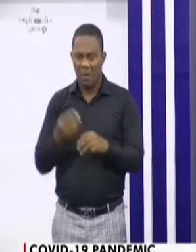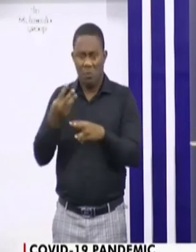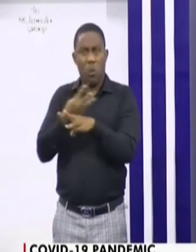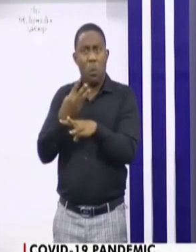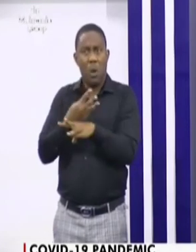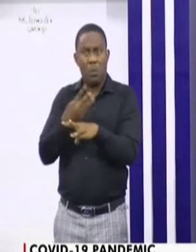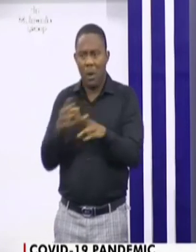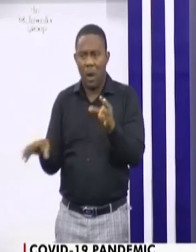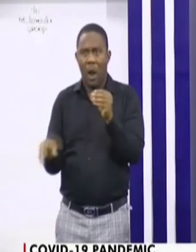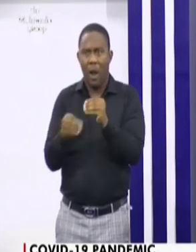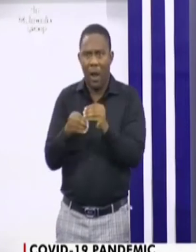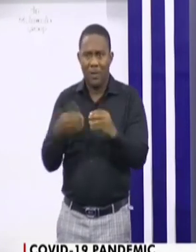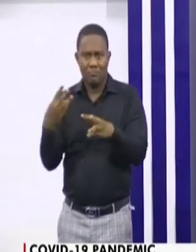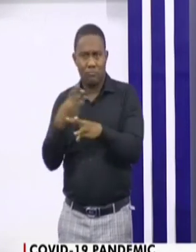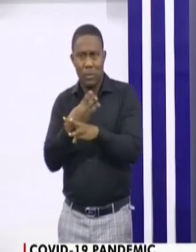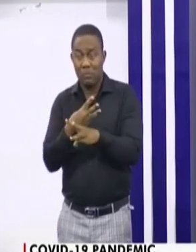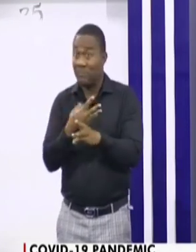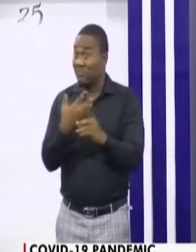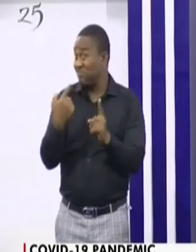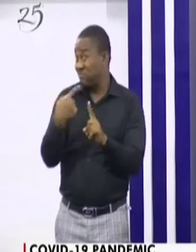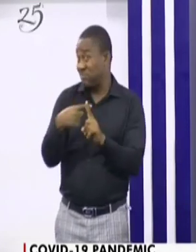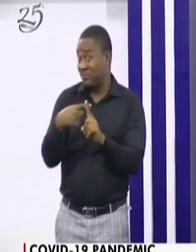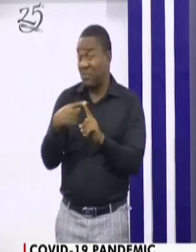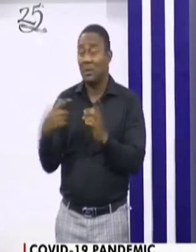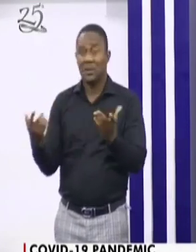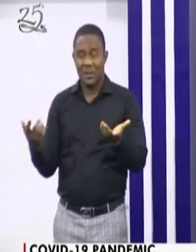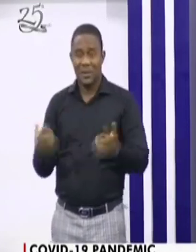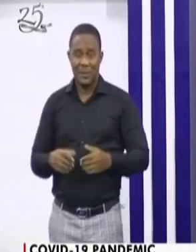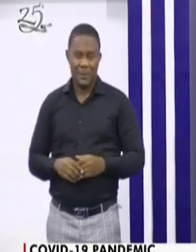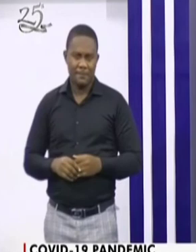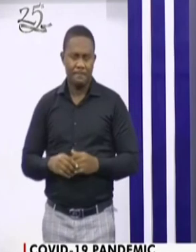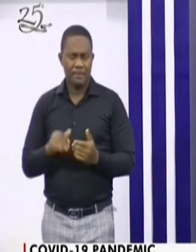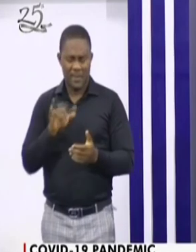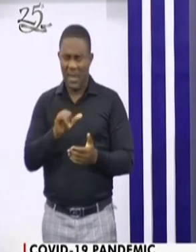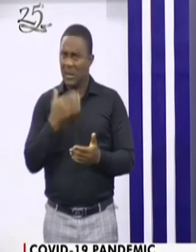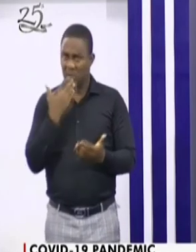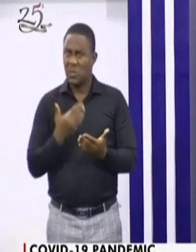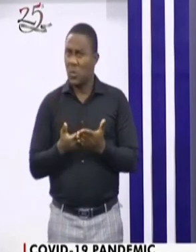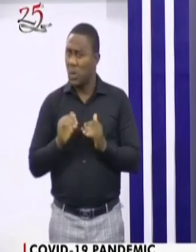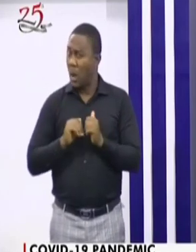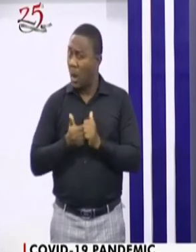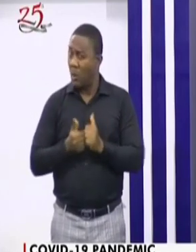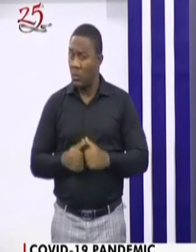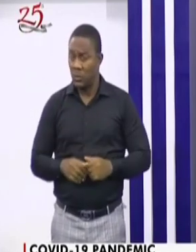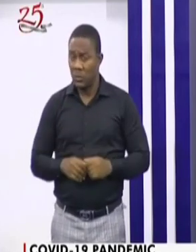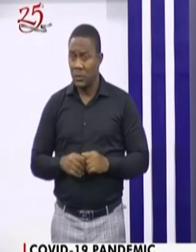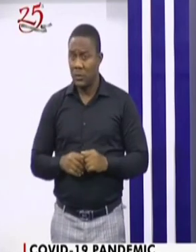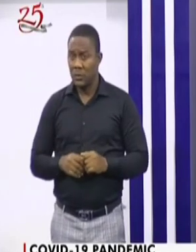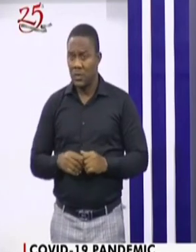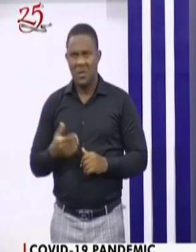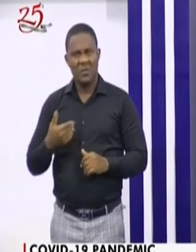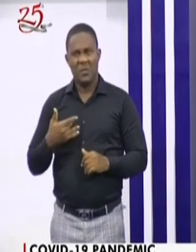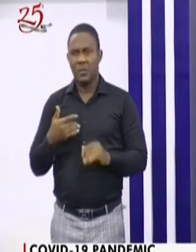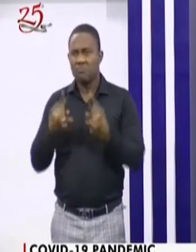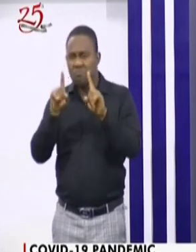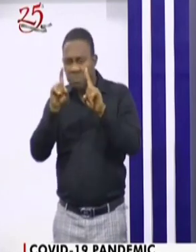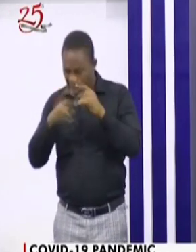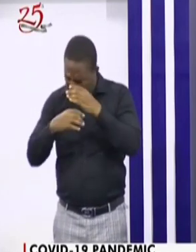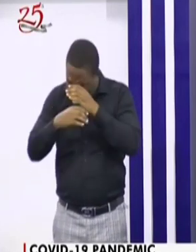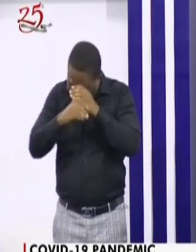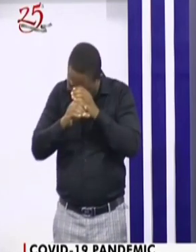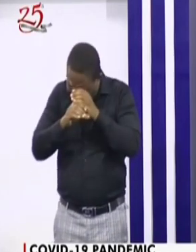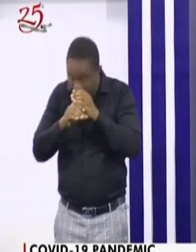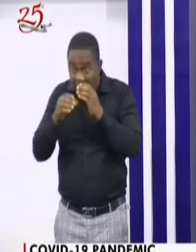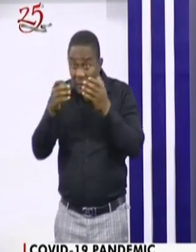multiplication and addition. Now, how efficient is this process? We don't just test.